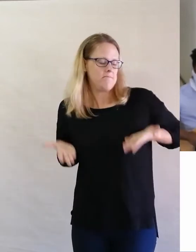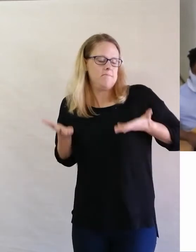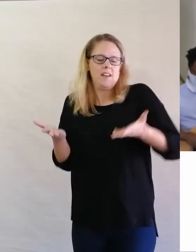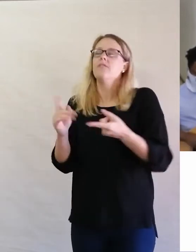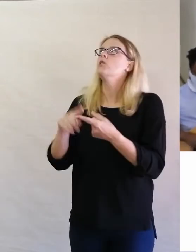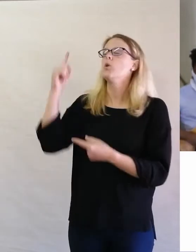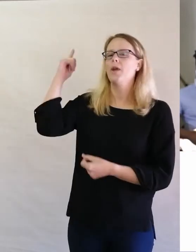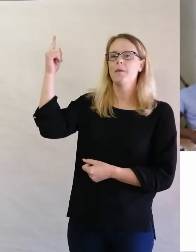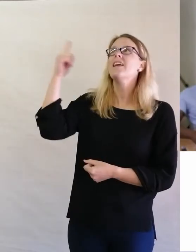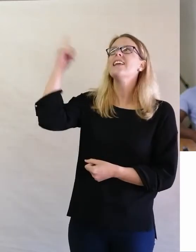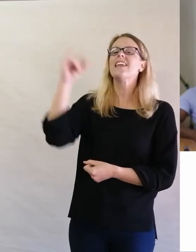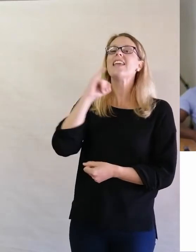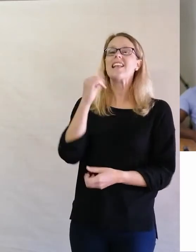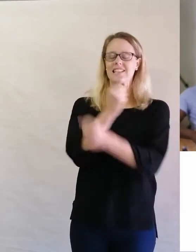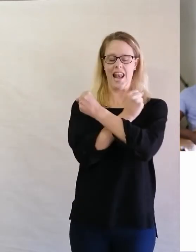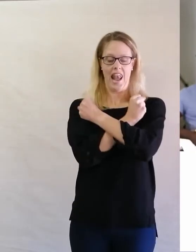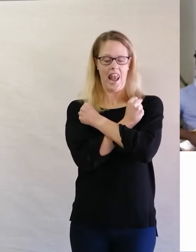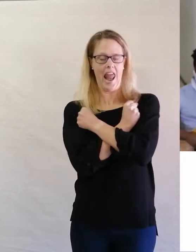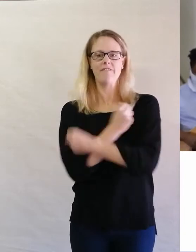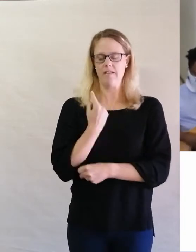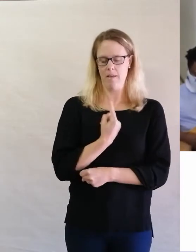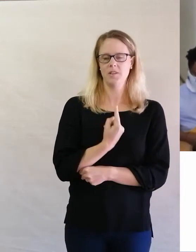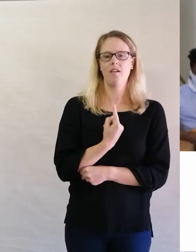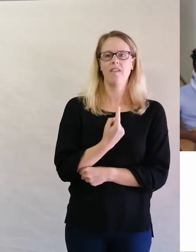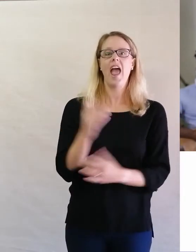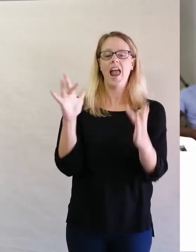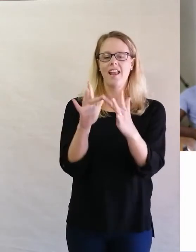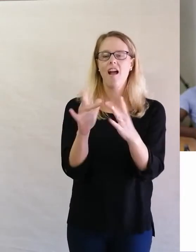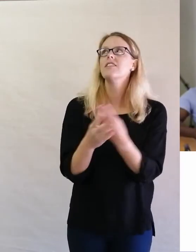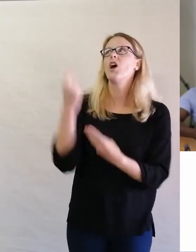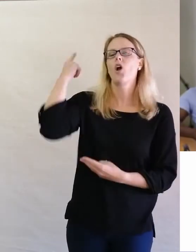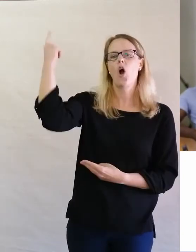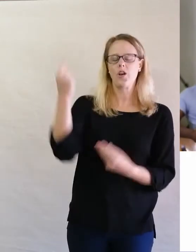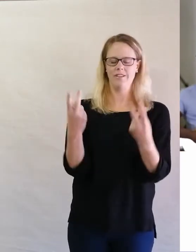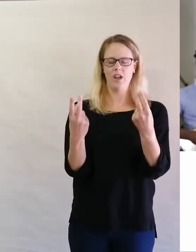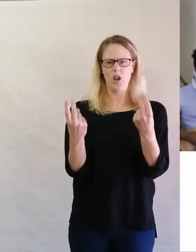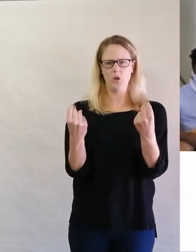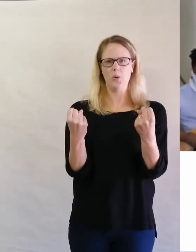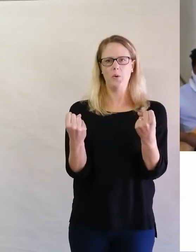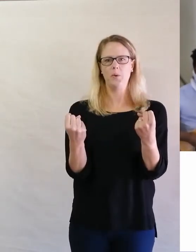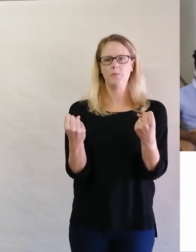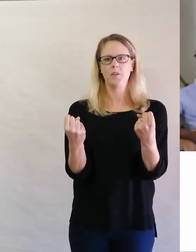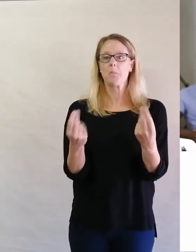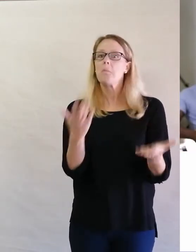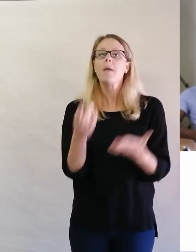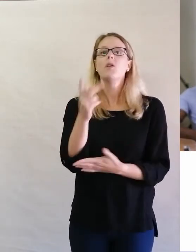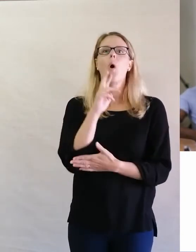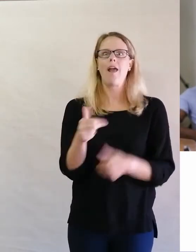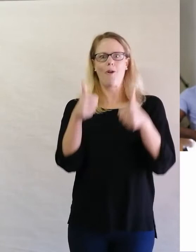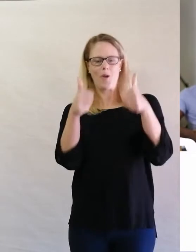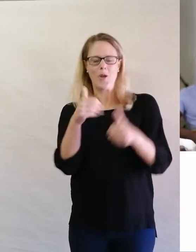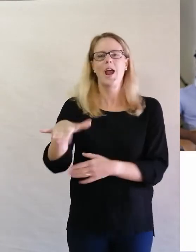who is love itself, and encounter God afresh. And if you find yourself in a good space already this